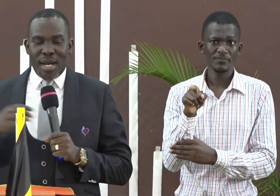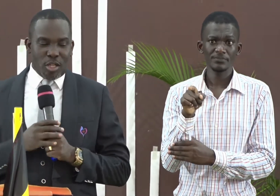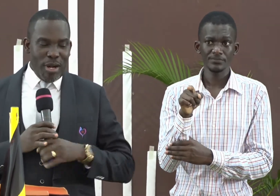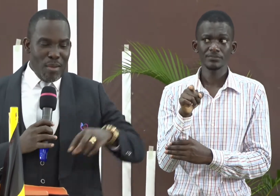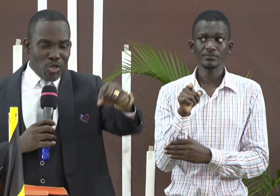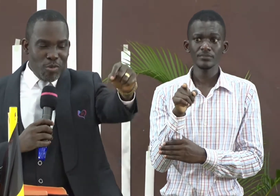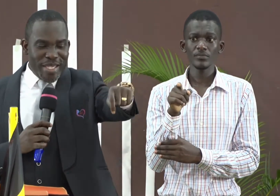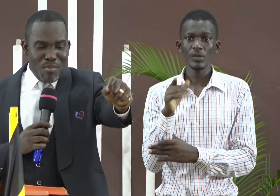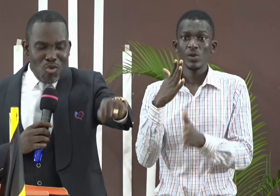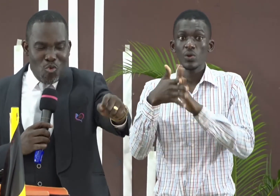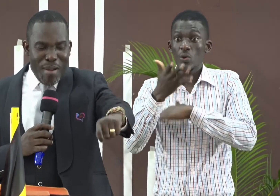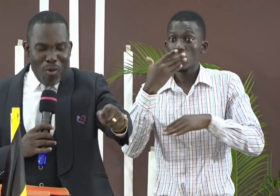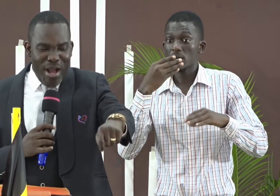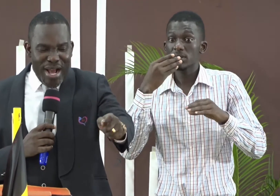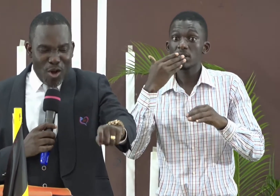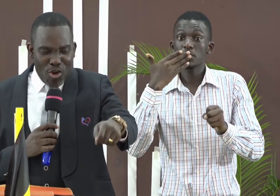about